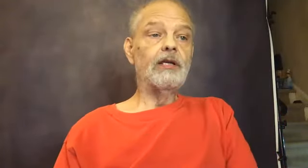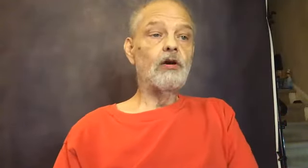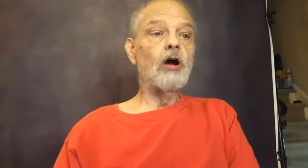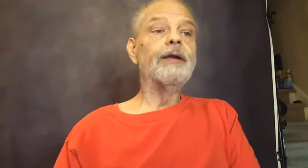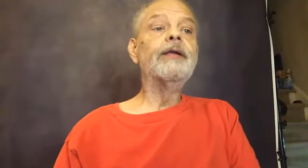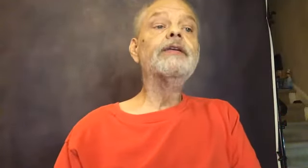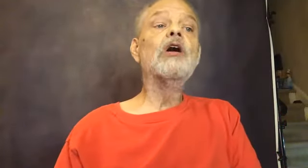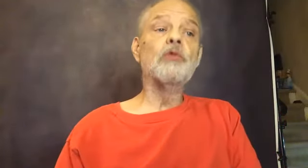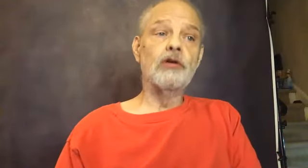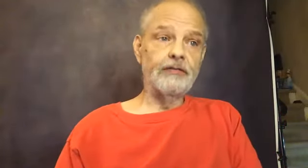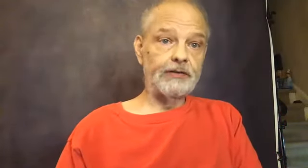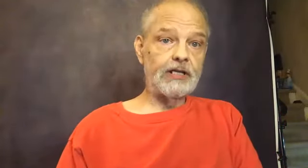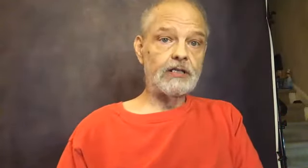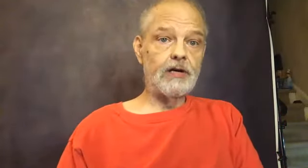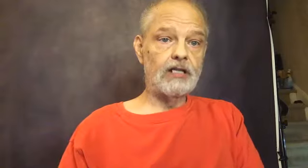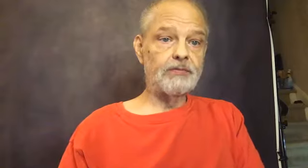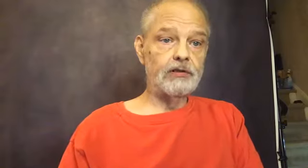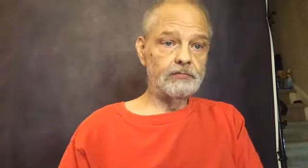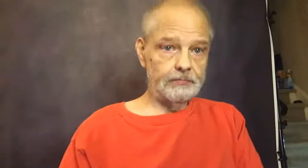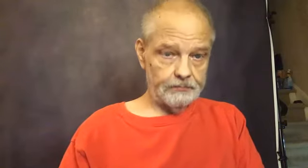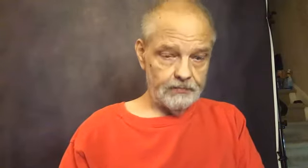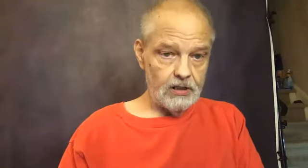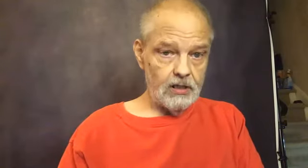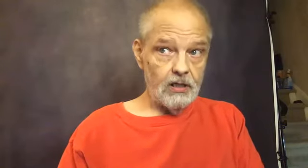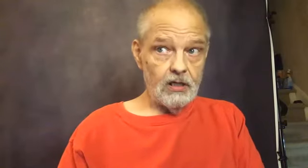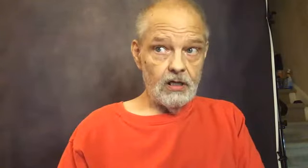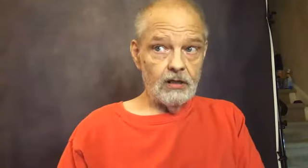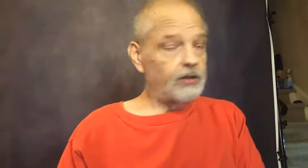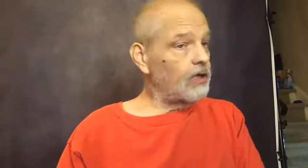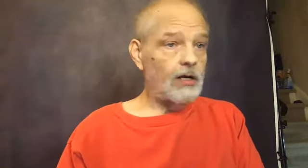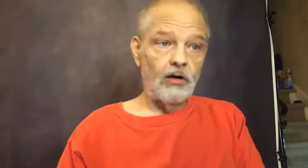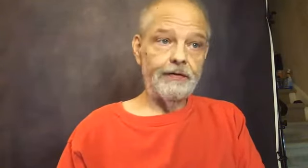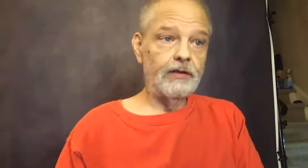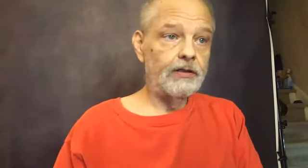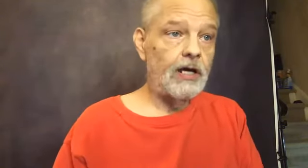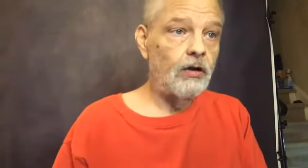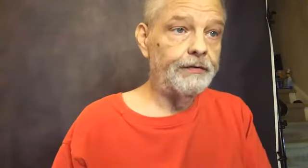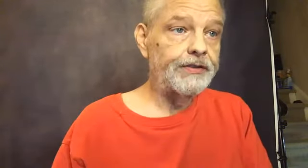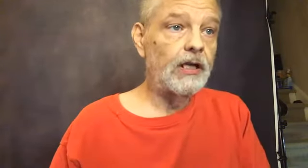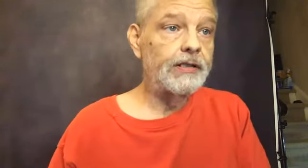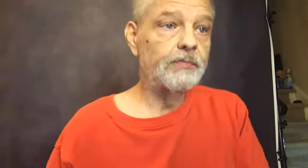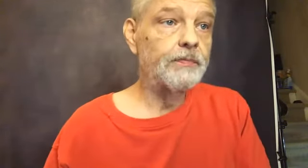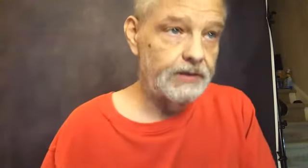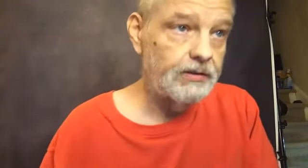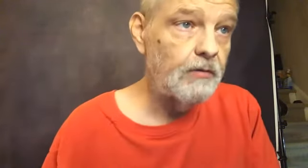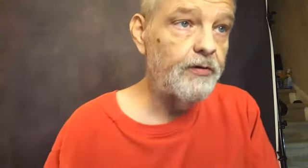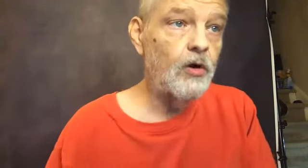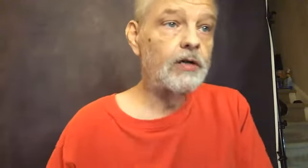There are a number of different signs for hospital. They're not all initialized, but some of them are.